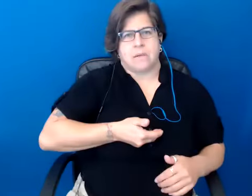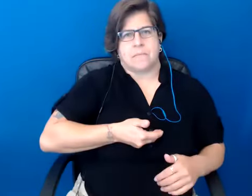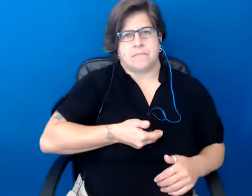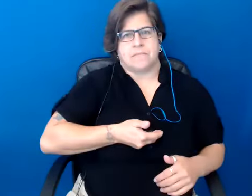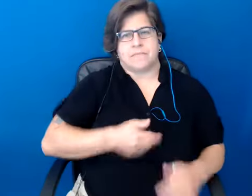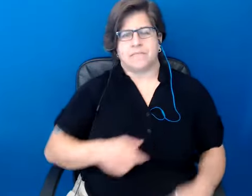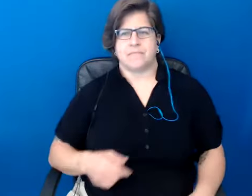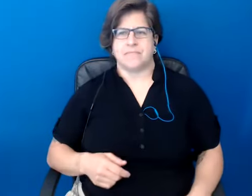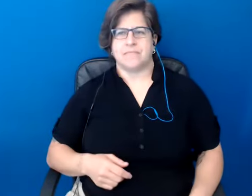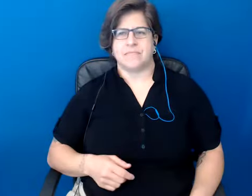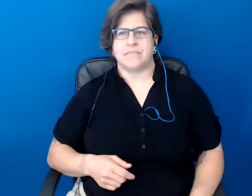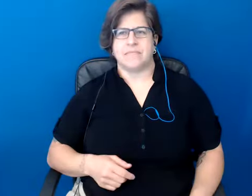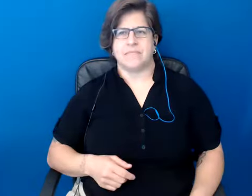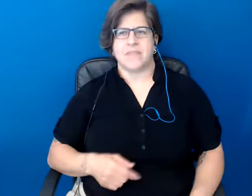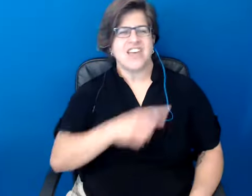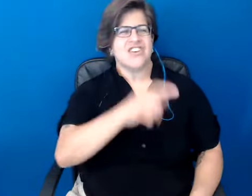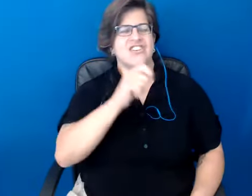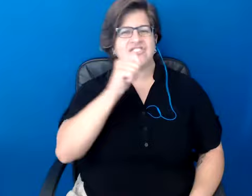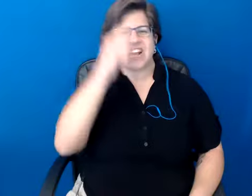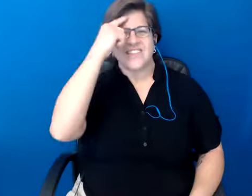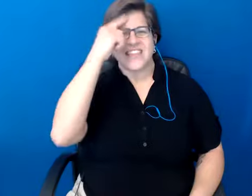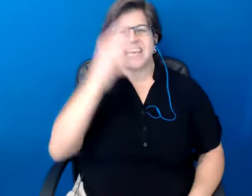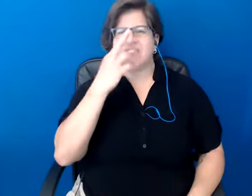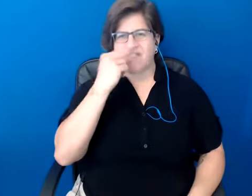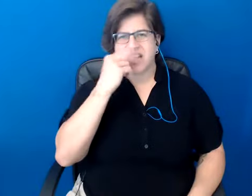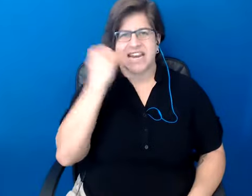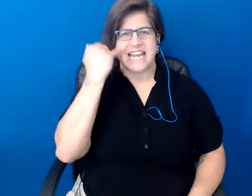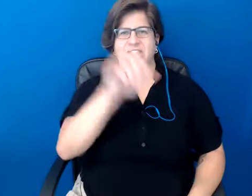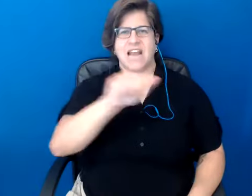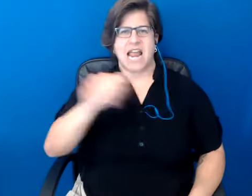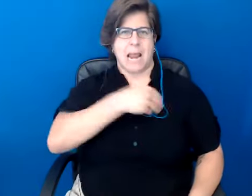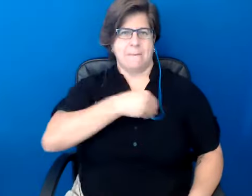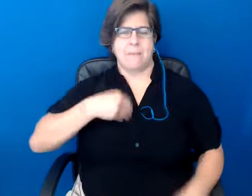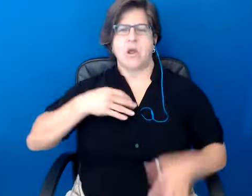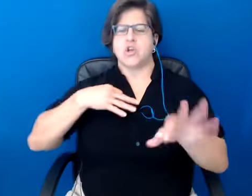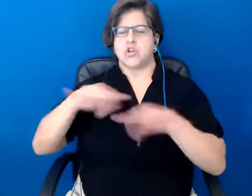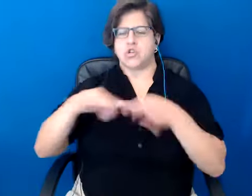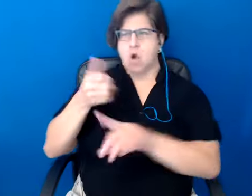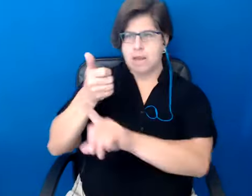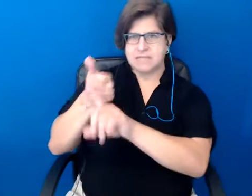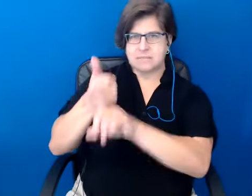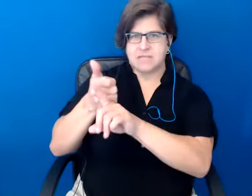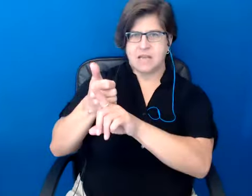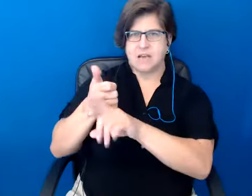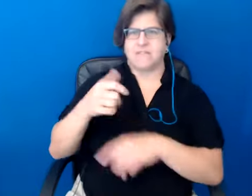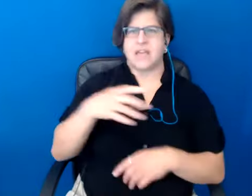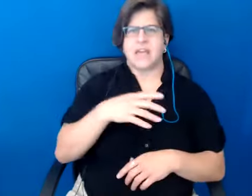really had her feel uncomfortable and unwelcome in AA. She doesn't feel it's funny when an